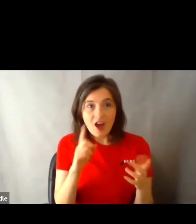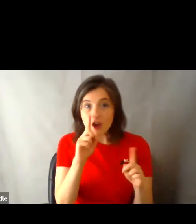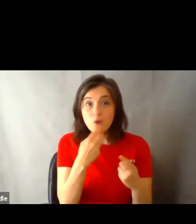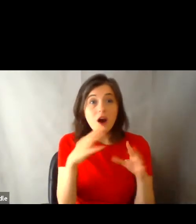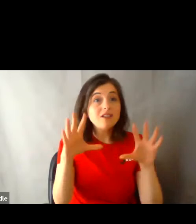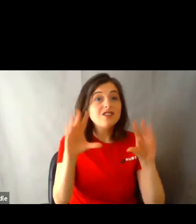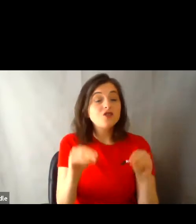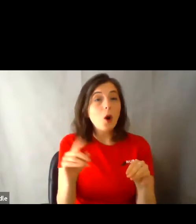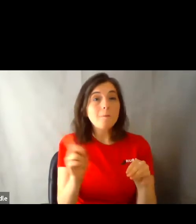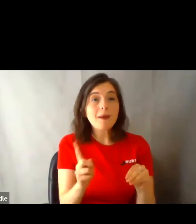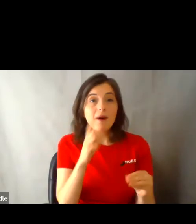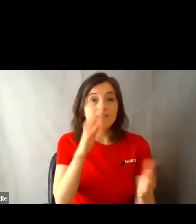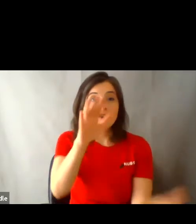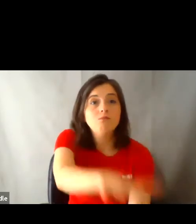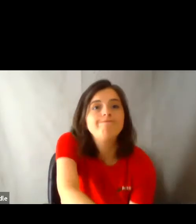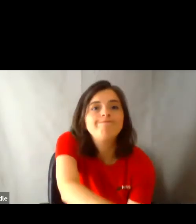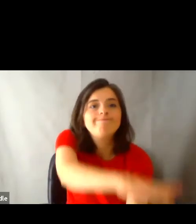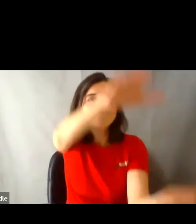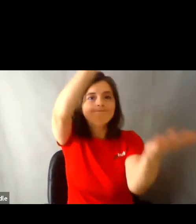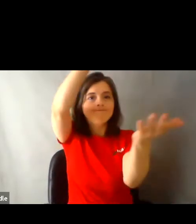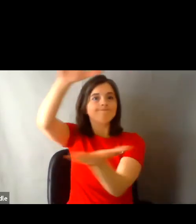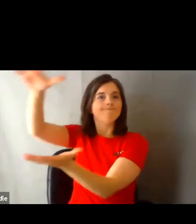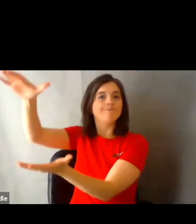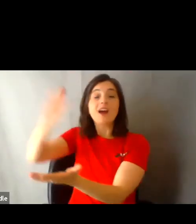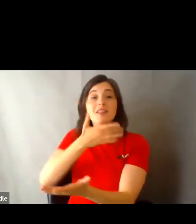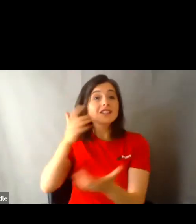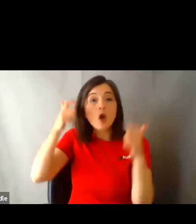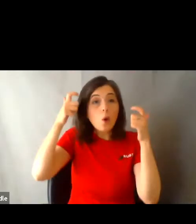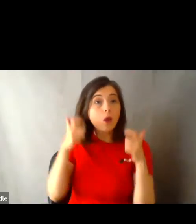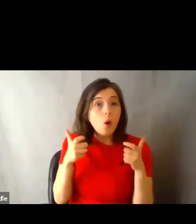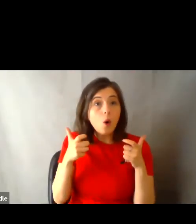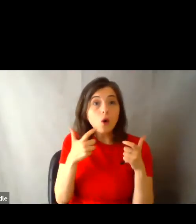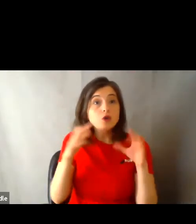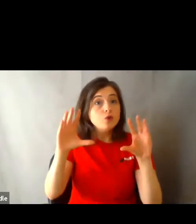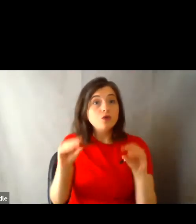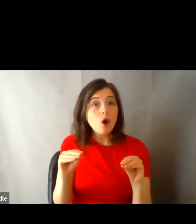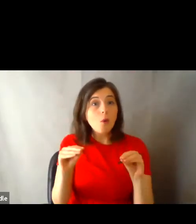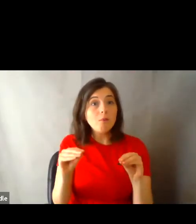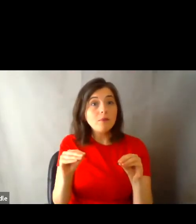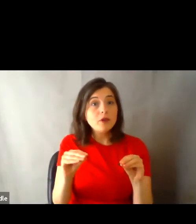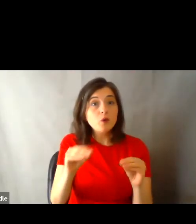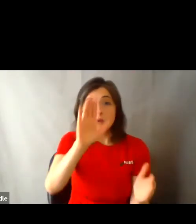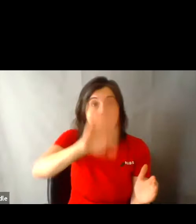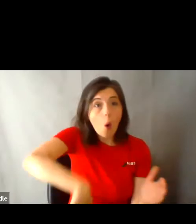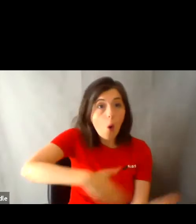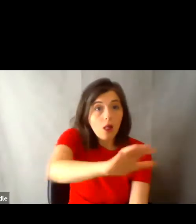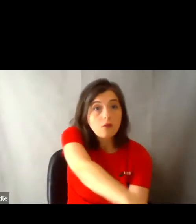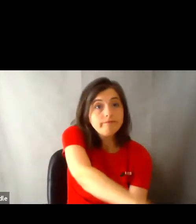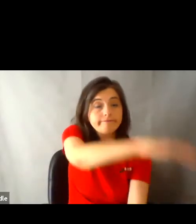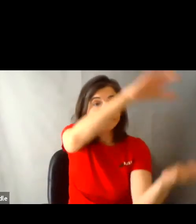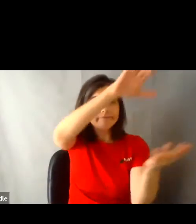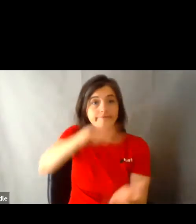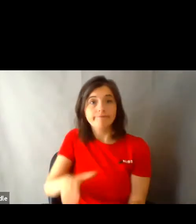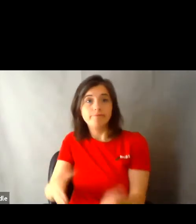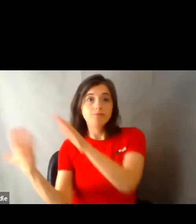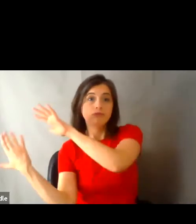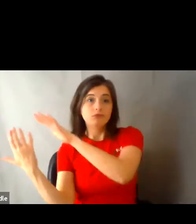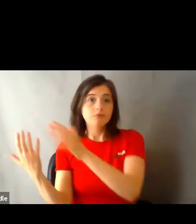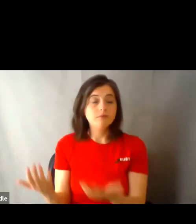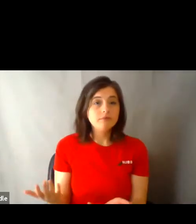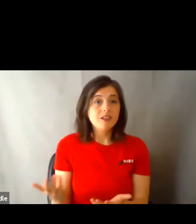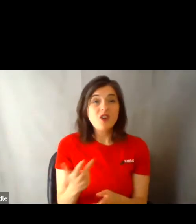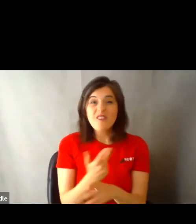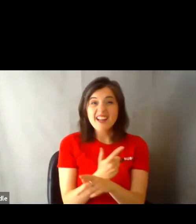people taking all of the Metros. There's no law that stops anybody doing that. So we, over the next 7 days or